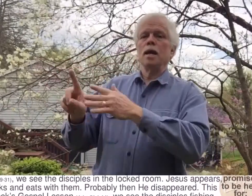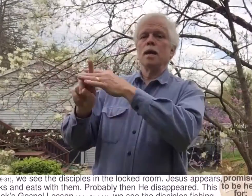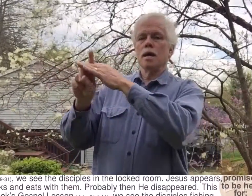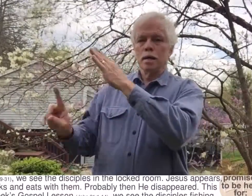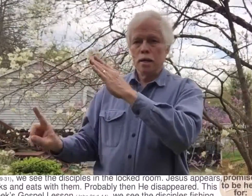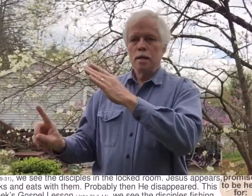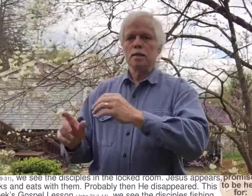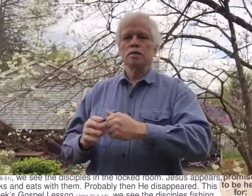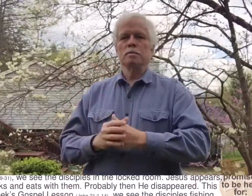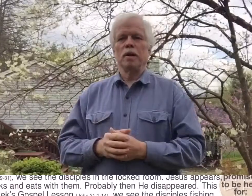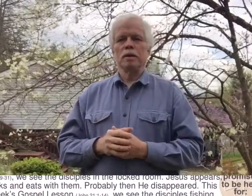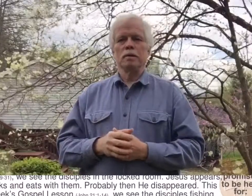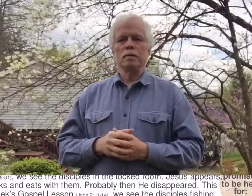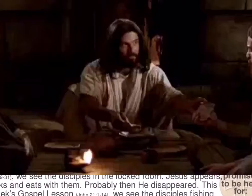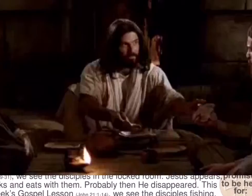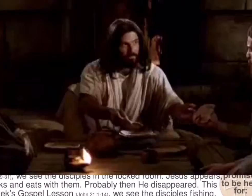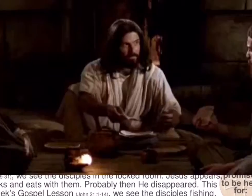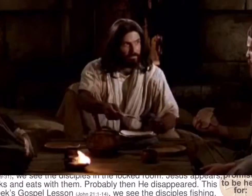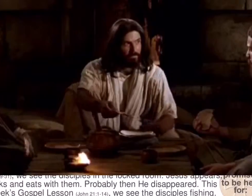he disappeared.